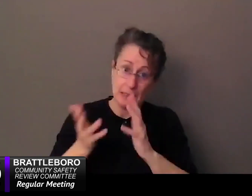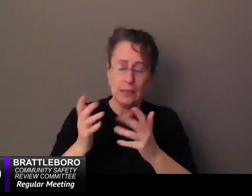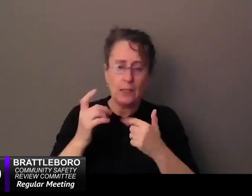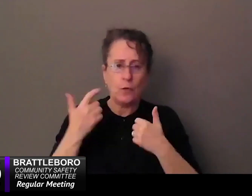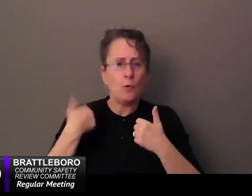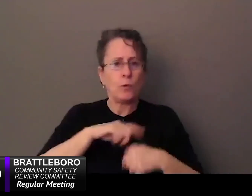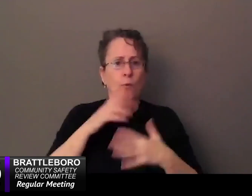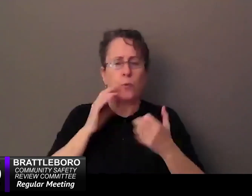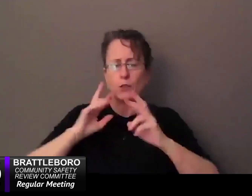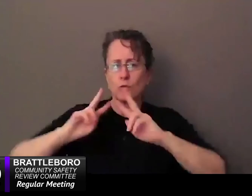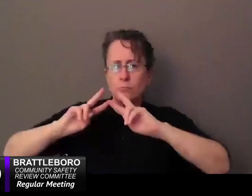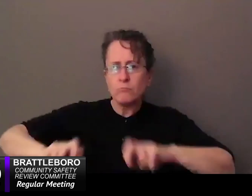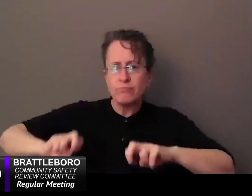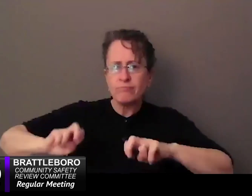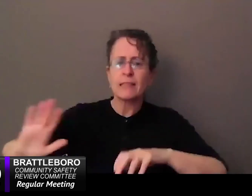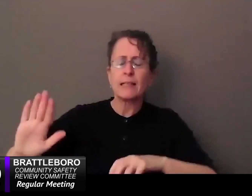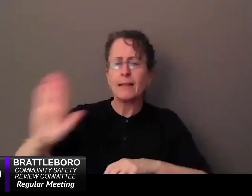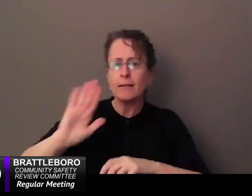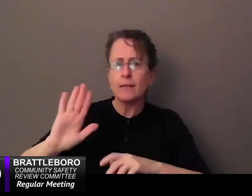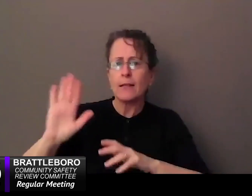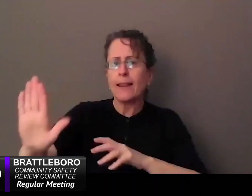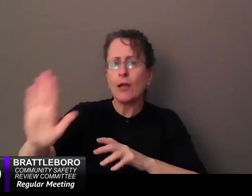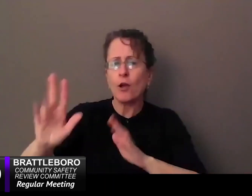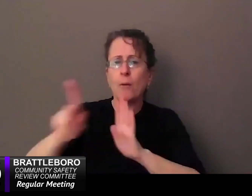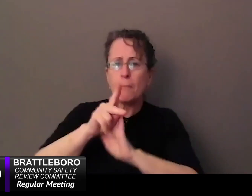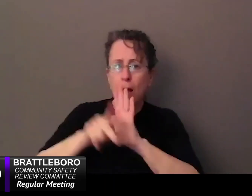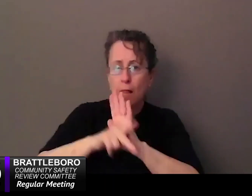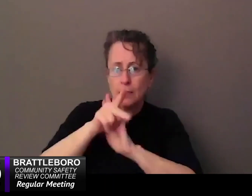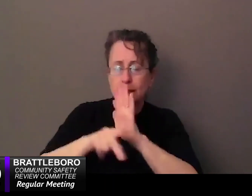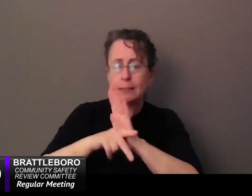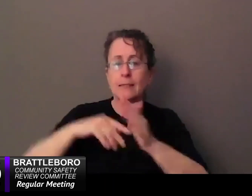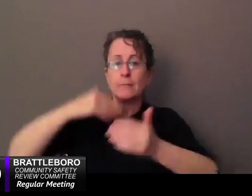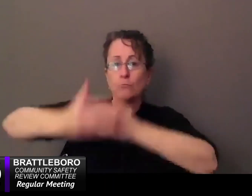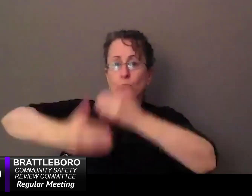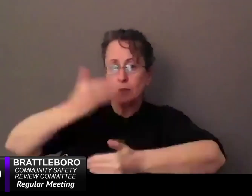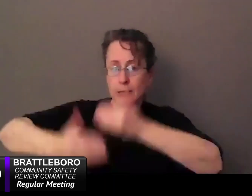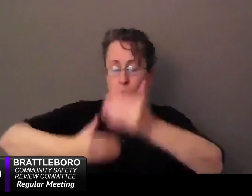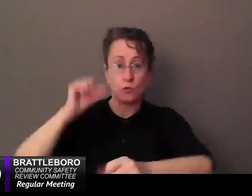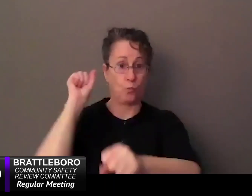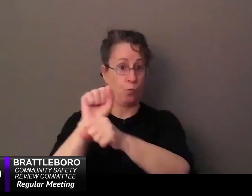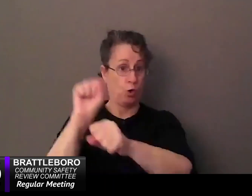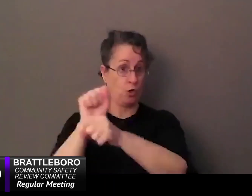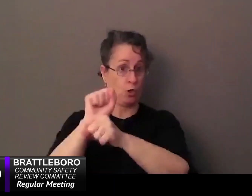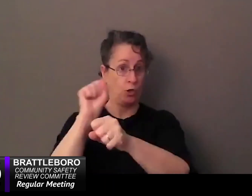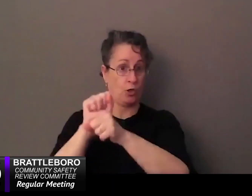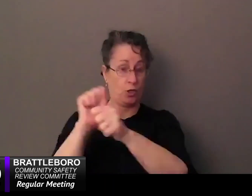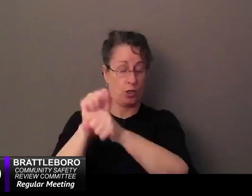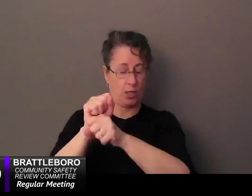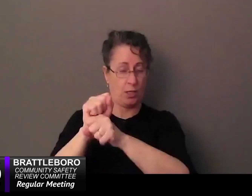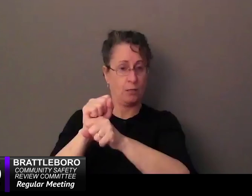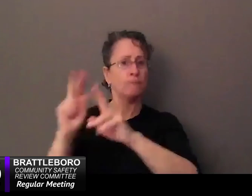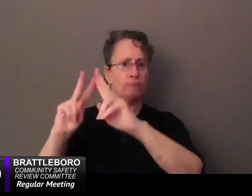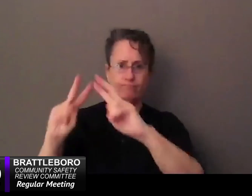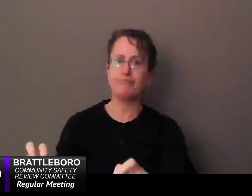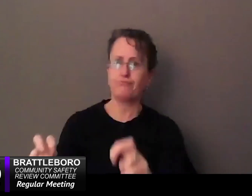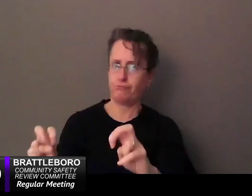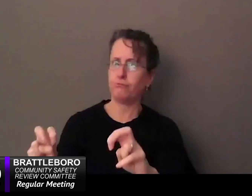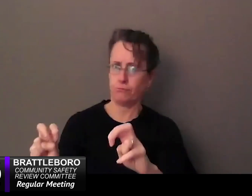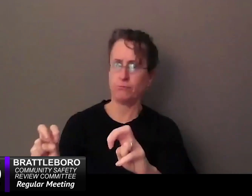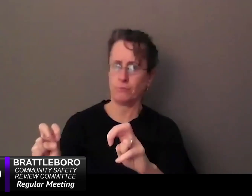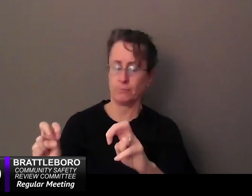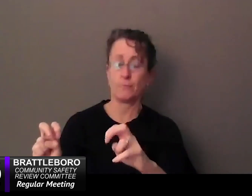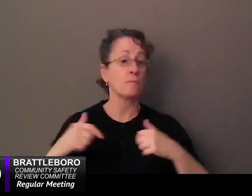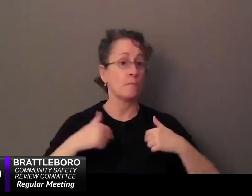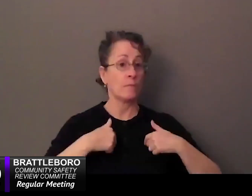the policies, procedures, and practices of the department. And as somebody who does